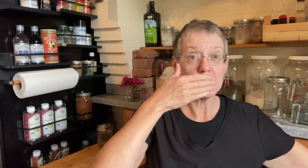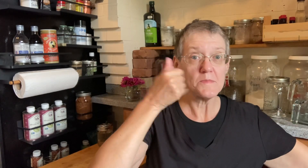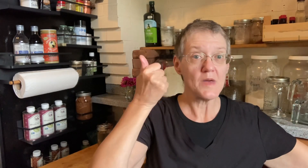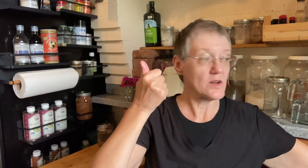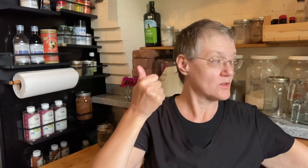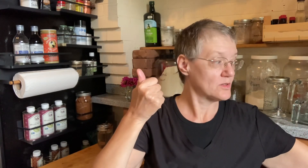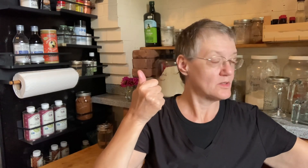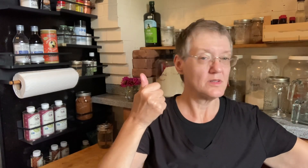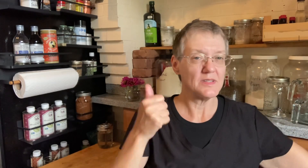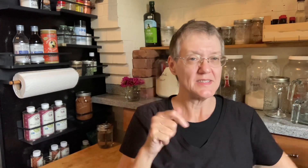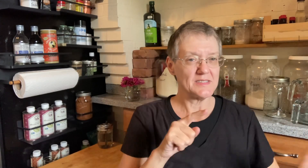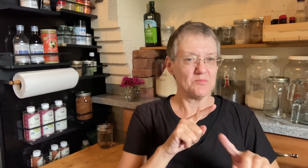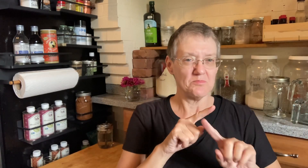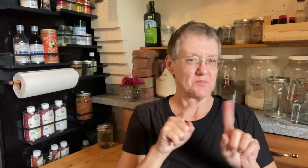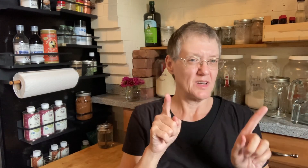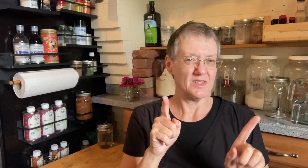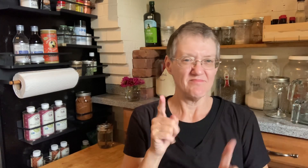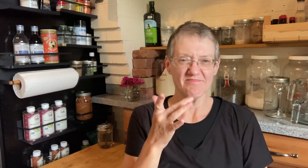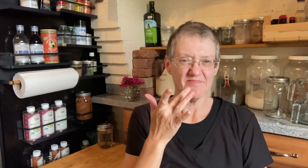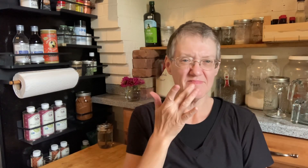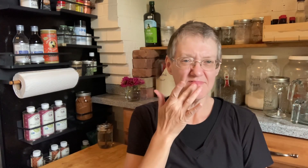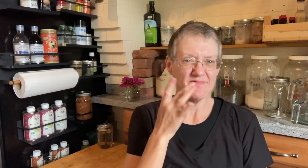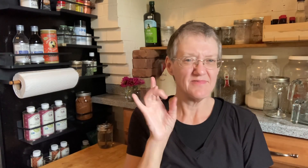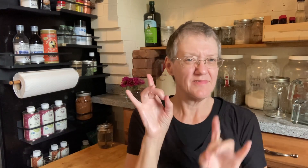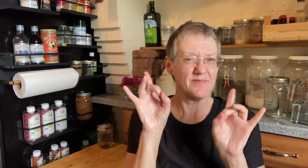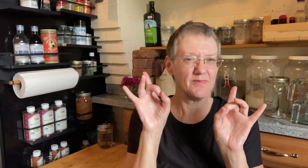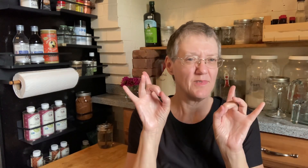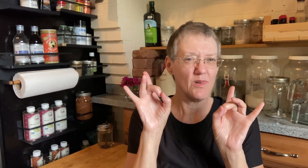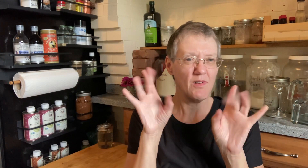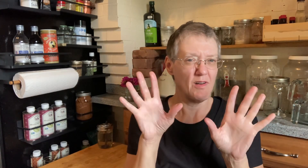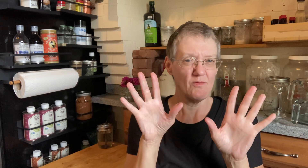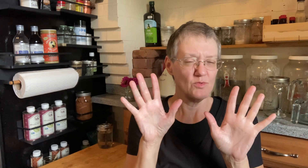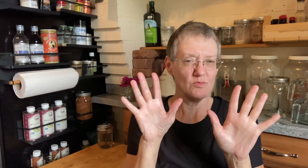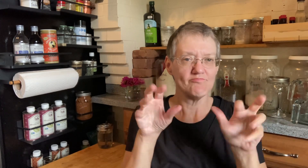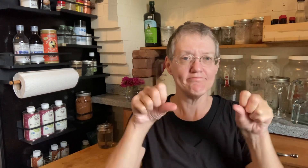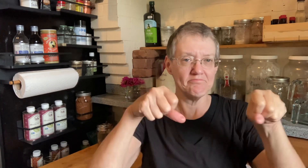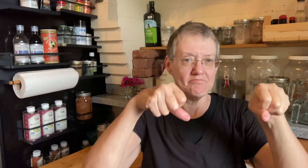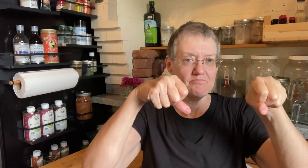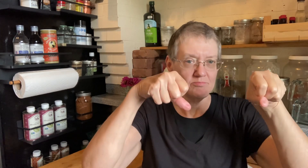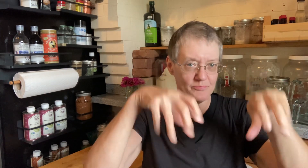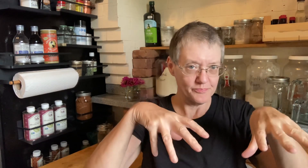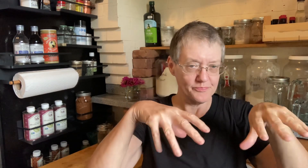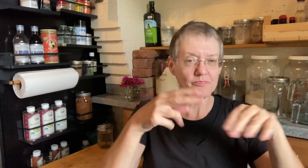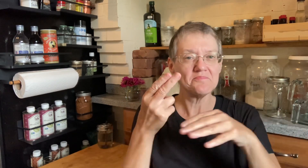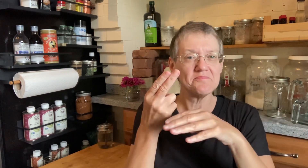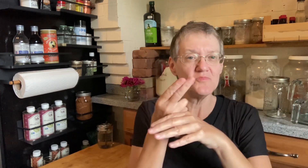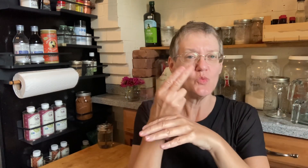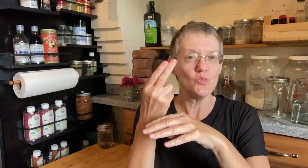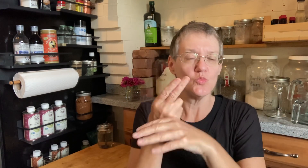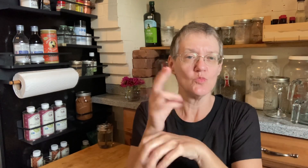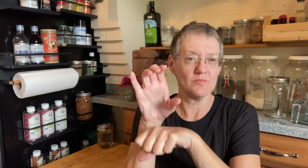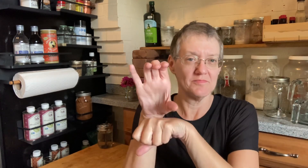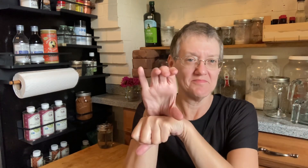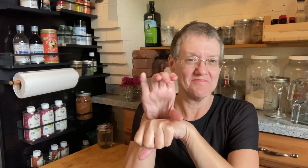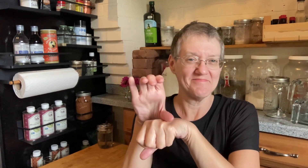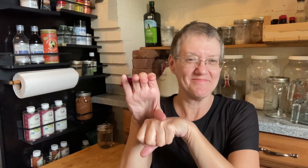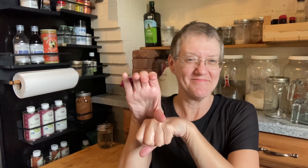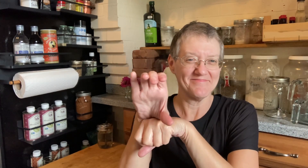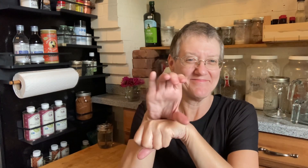Now this was much better, but it tasted terrible. So we're going to drop the icing and we're going to use